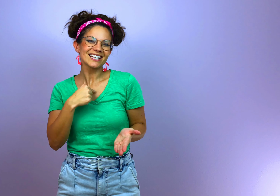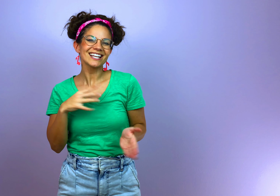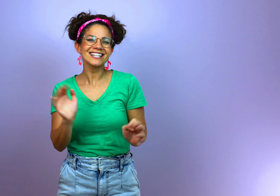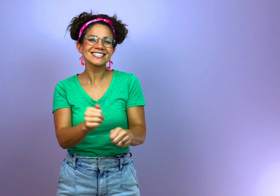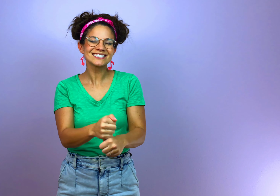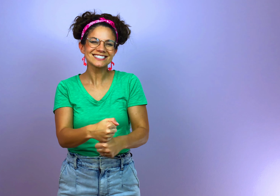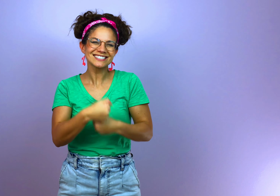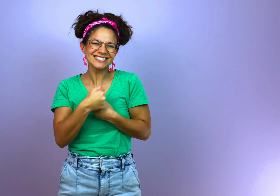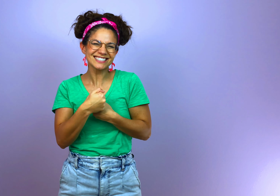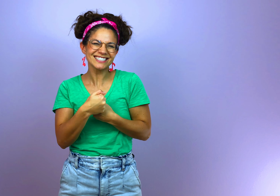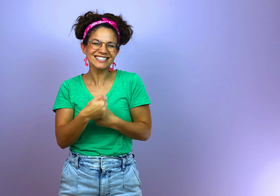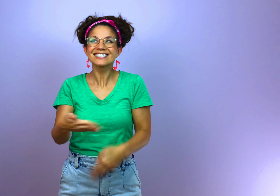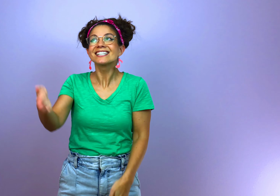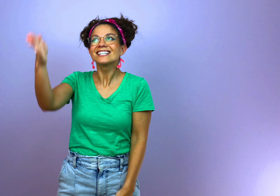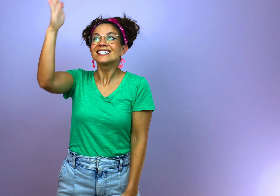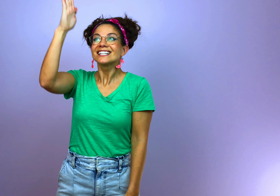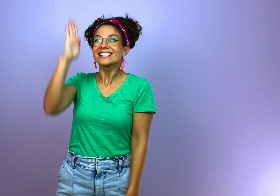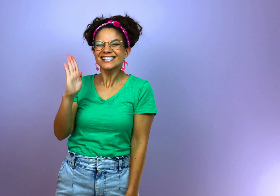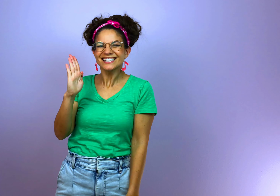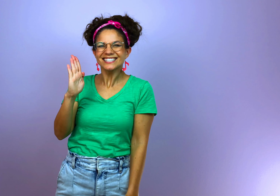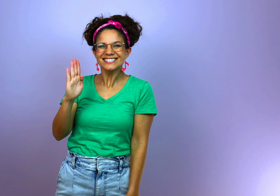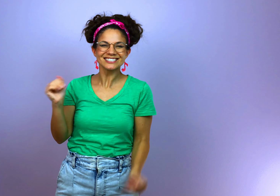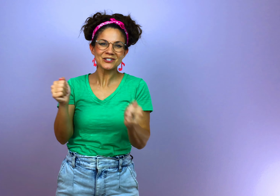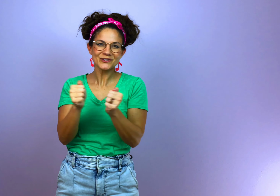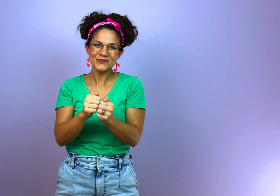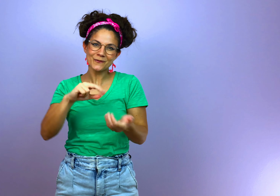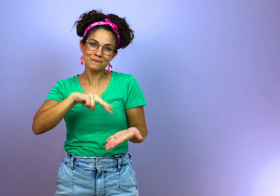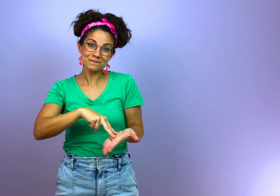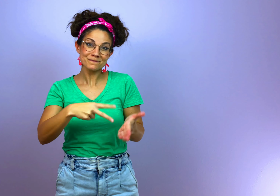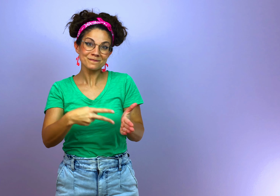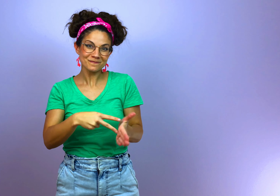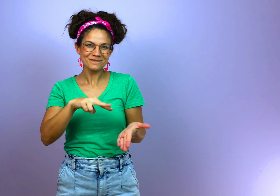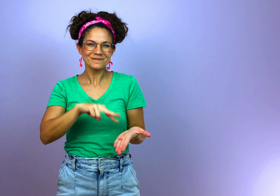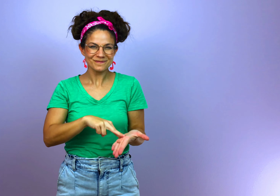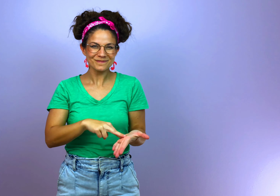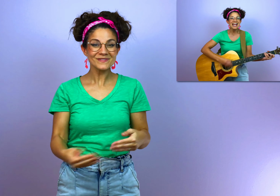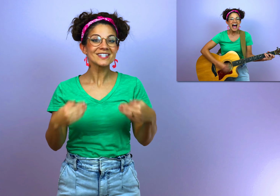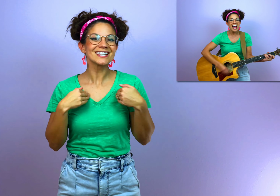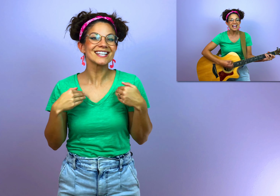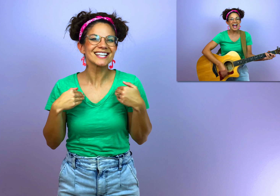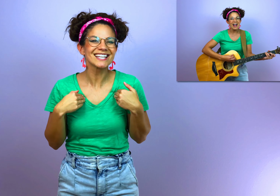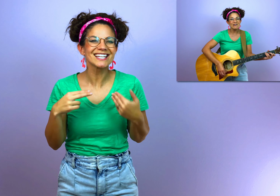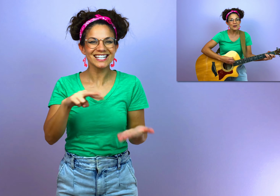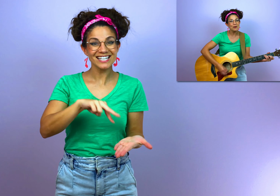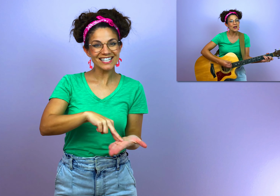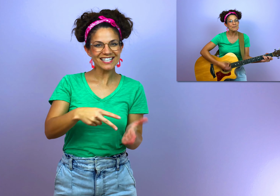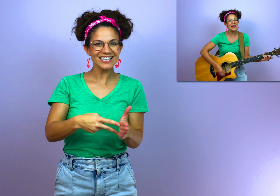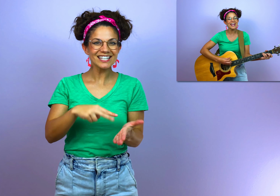I was made by God my King. I have a purpose,